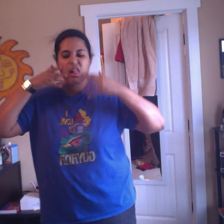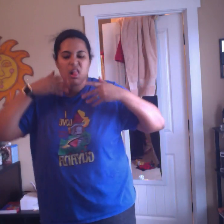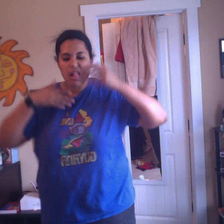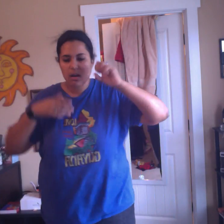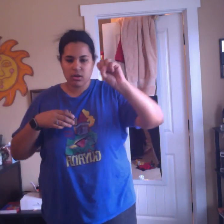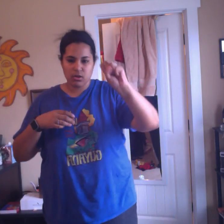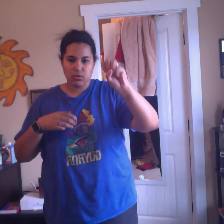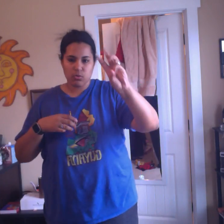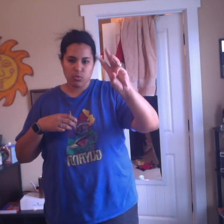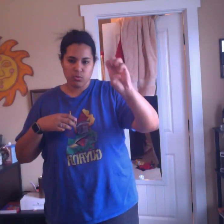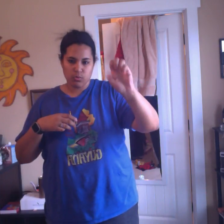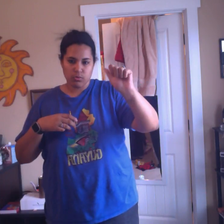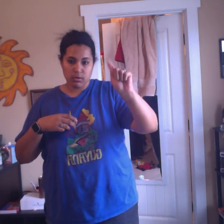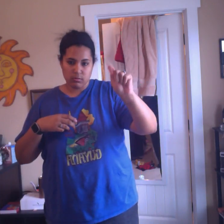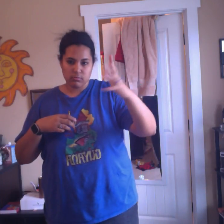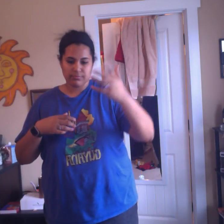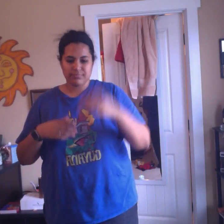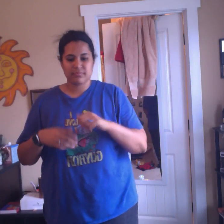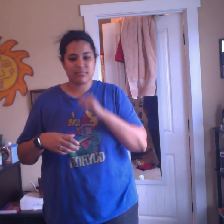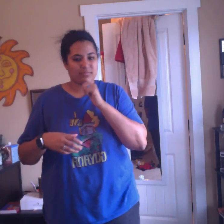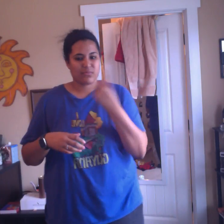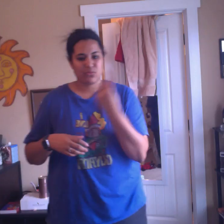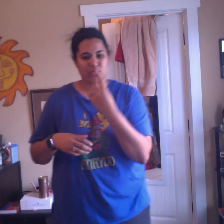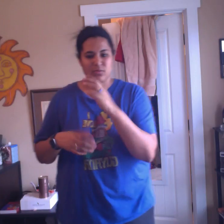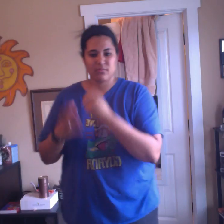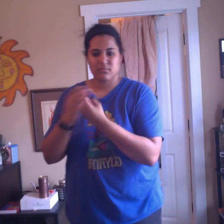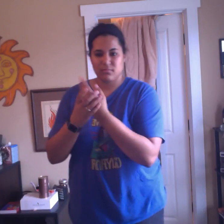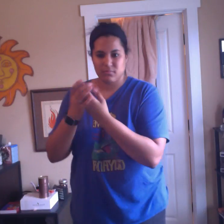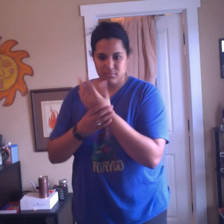just plants, but all animals take part in the water cycle too. Even you.